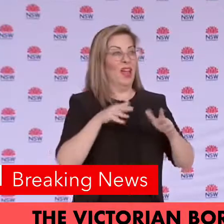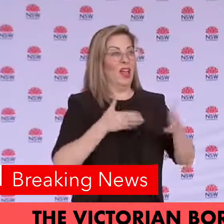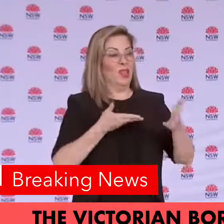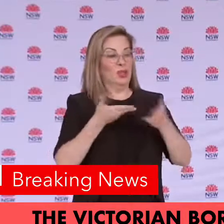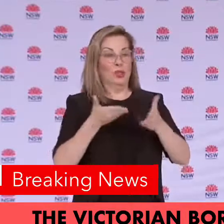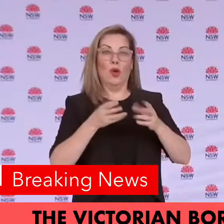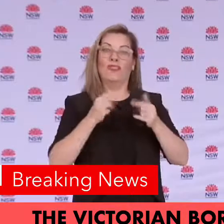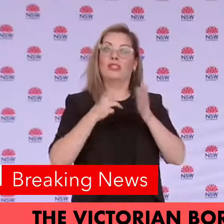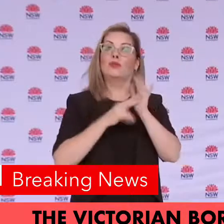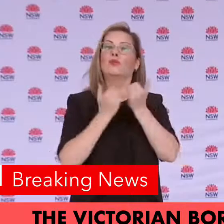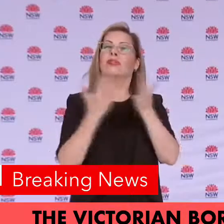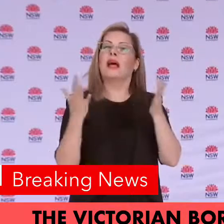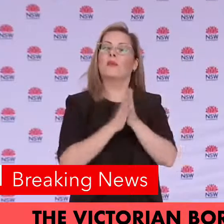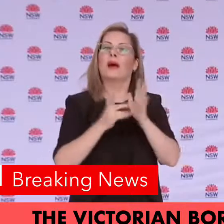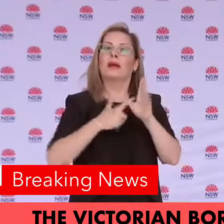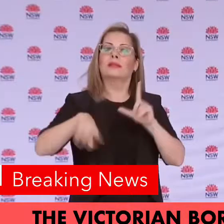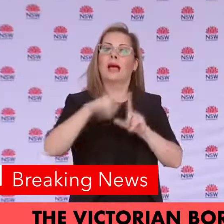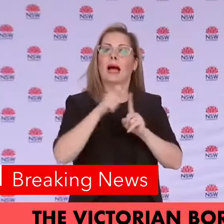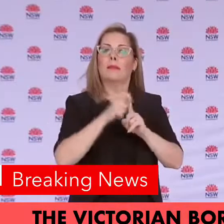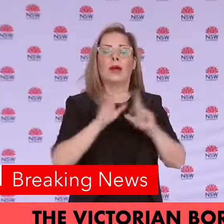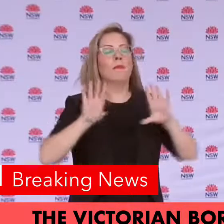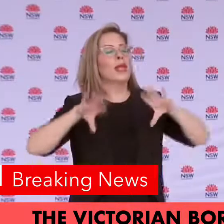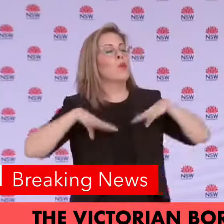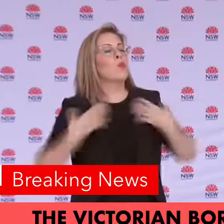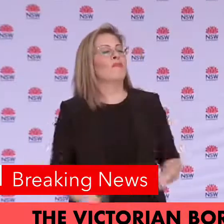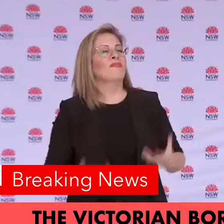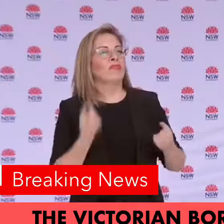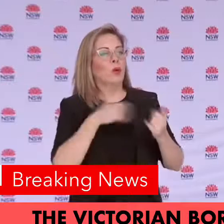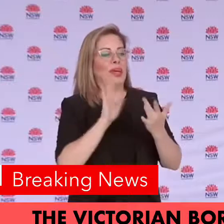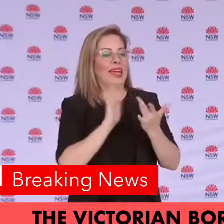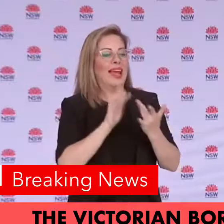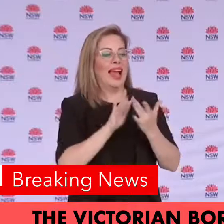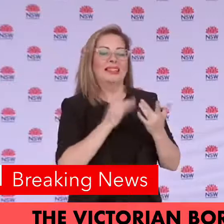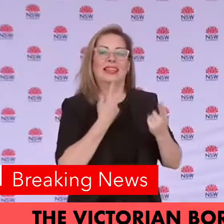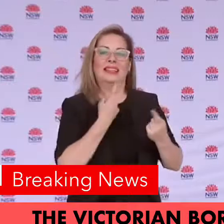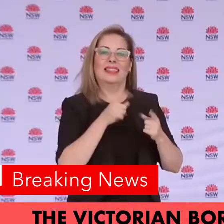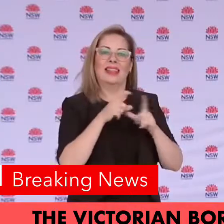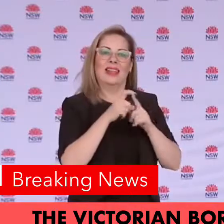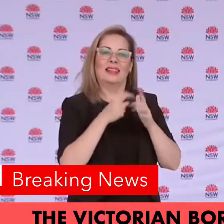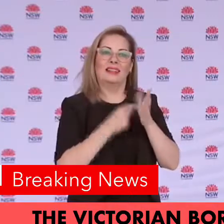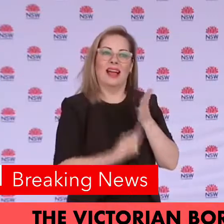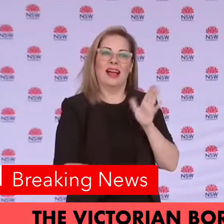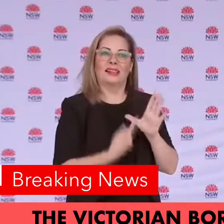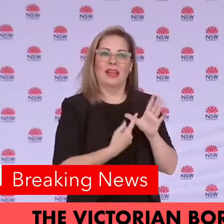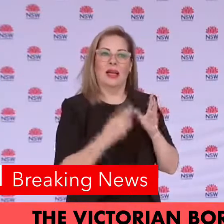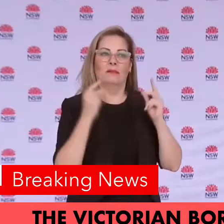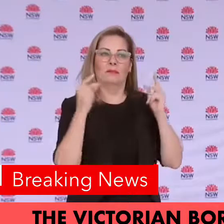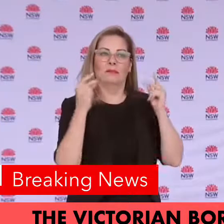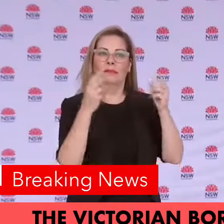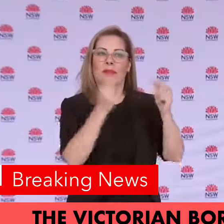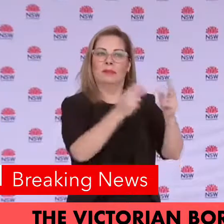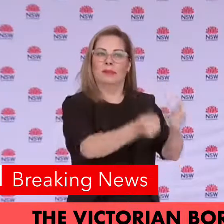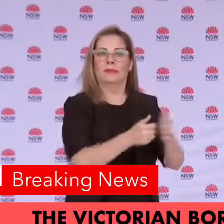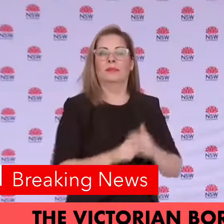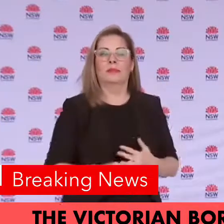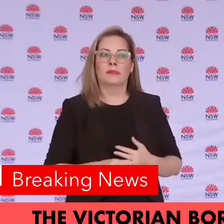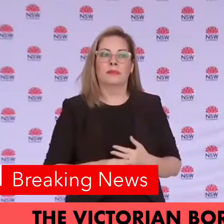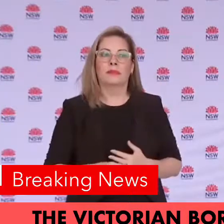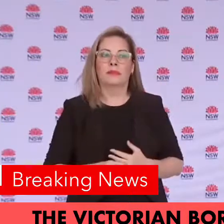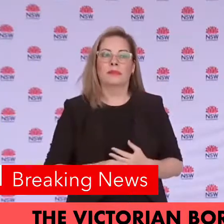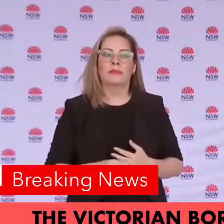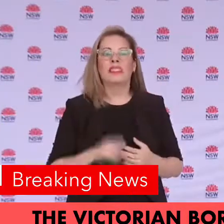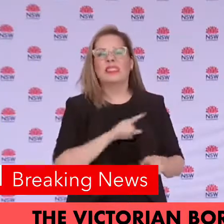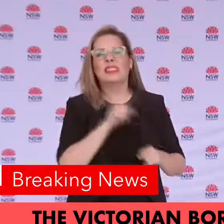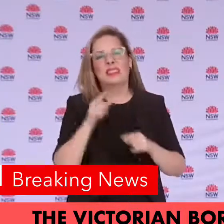Service New South Wales app, we can immediately access that data and send those messages immediately. but we know that some venues